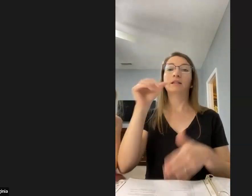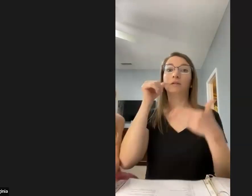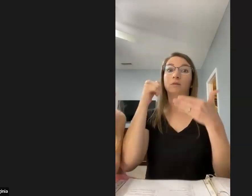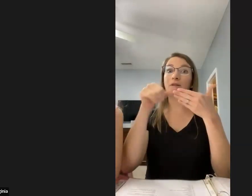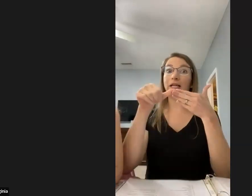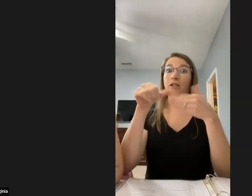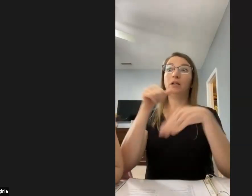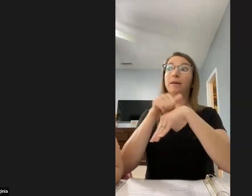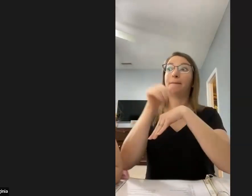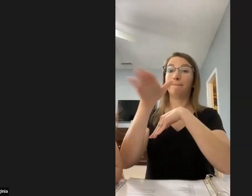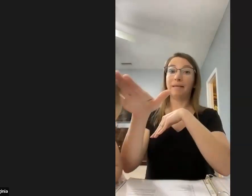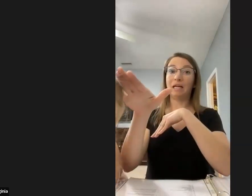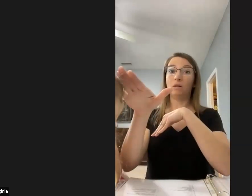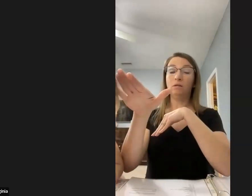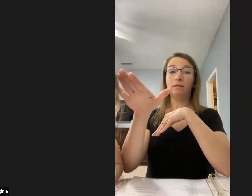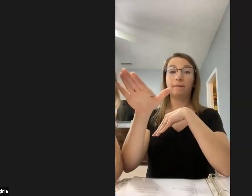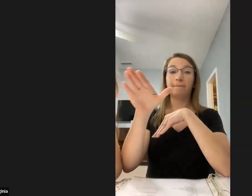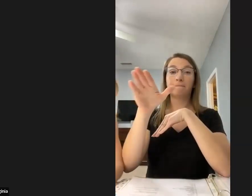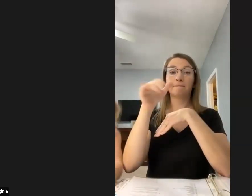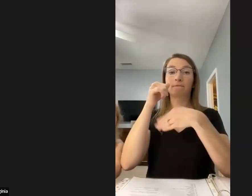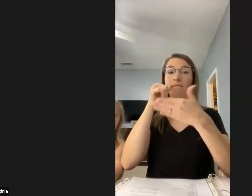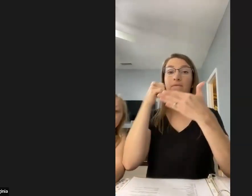So letter, mail.